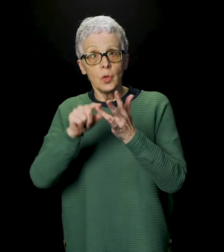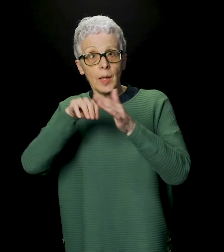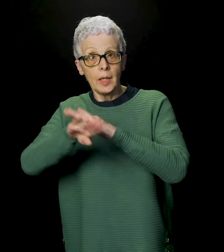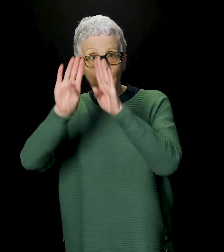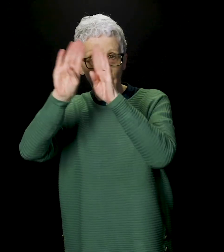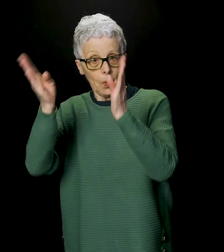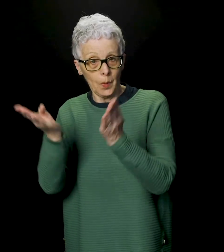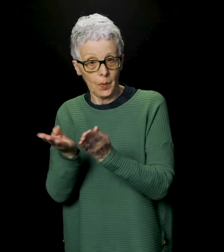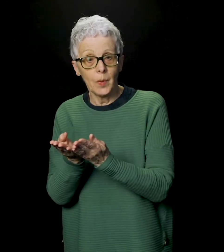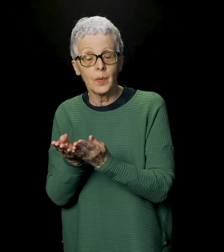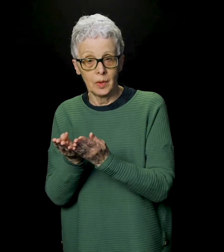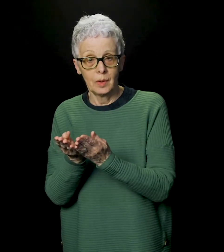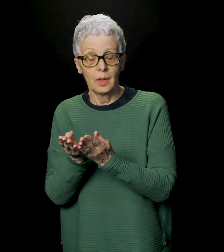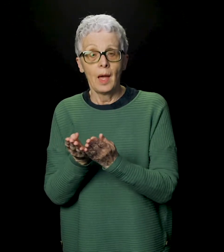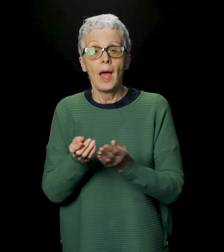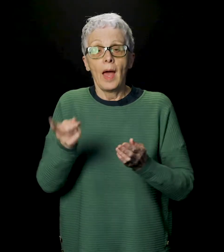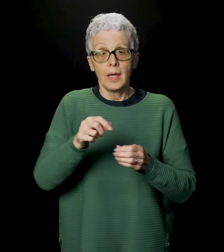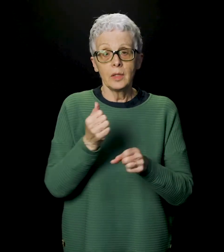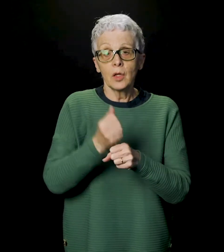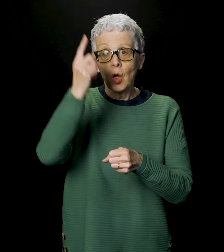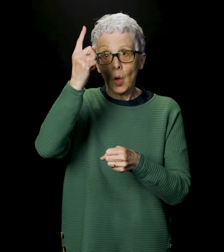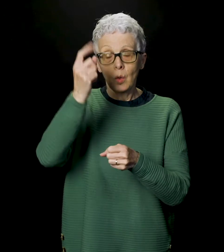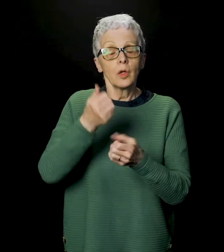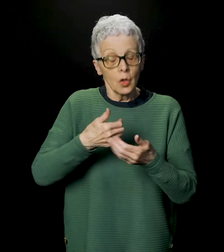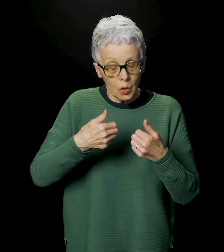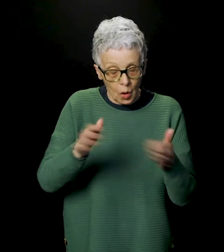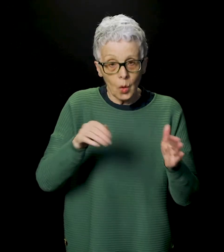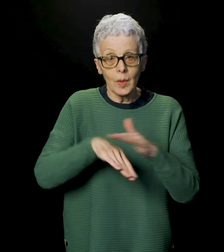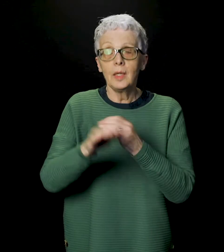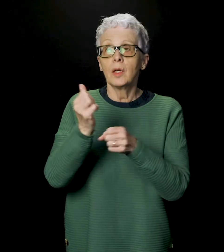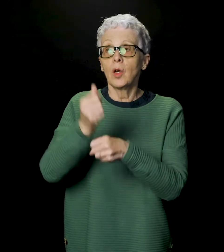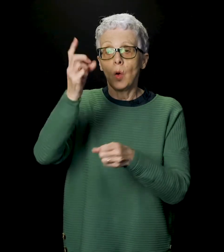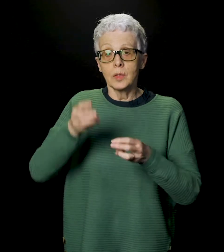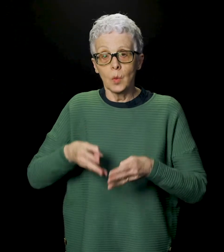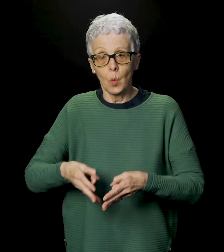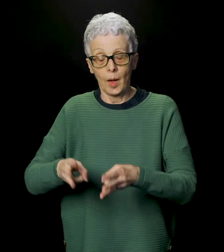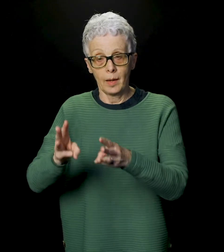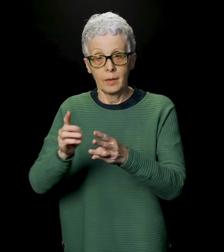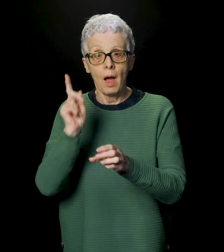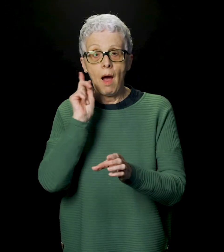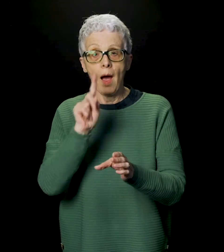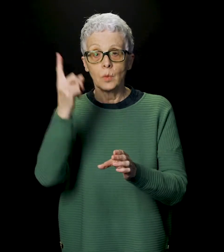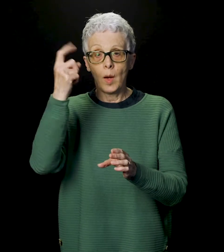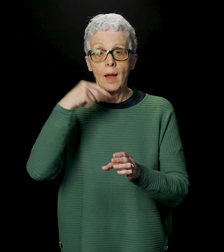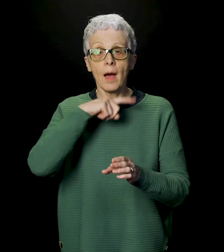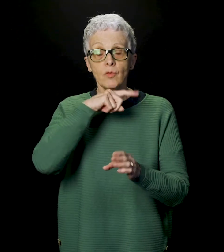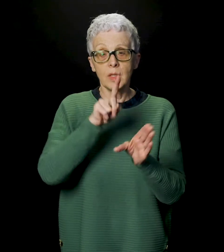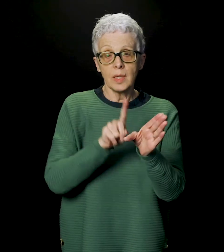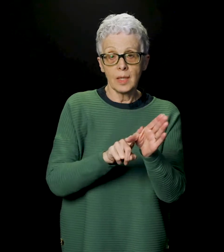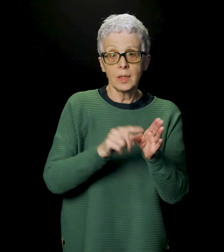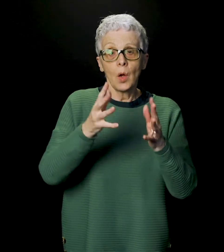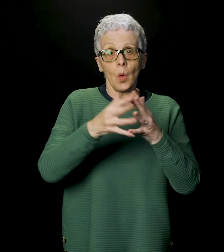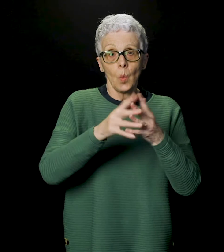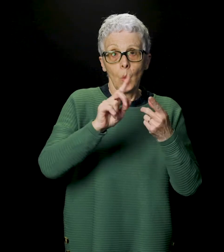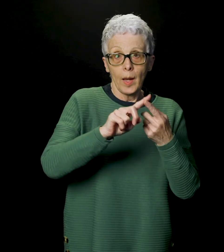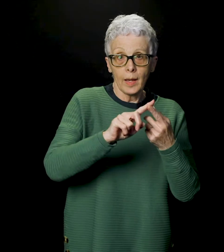and catching that wave and going in the direction that God wants us to do. So, for the last 100 years, WEC has been involved in